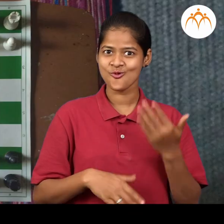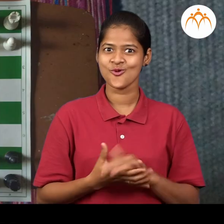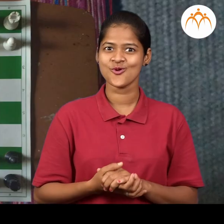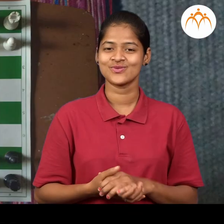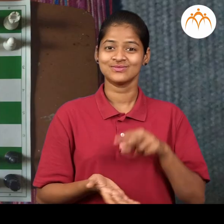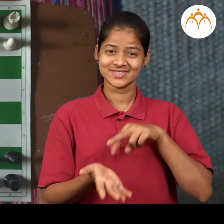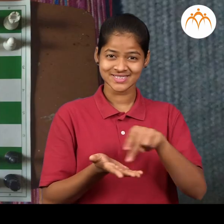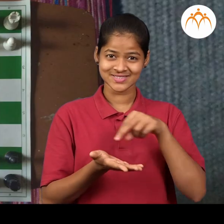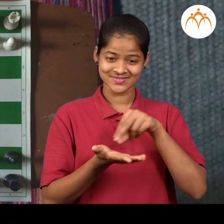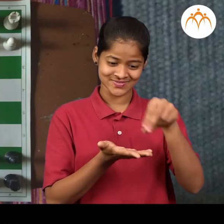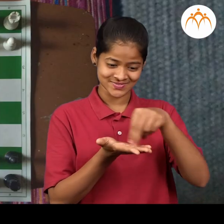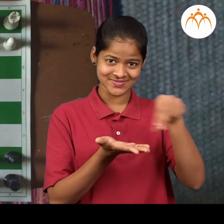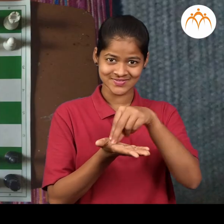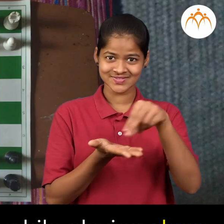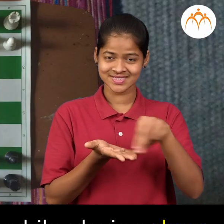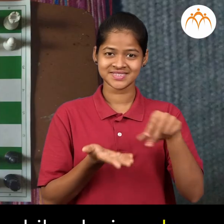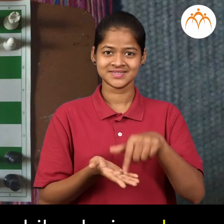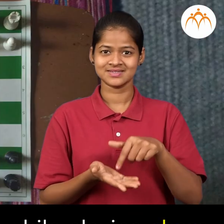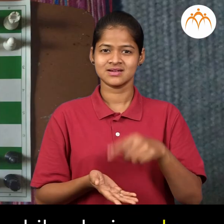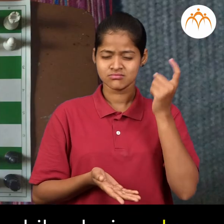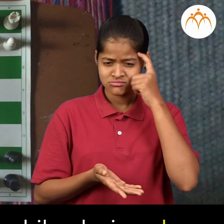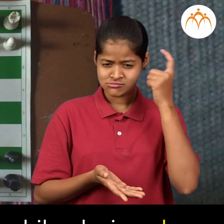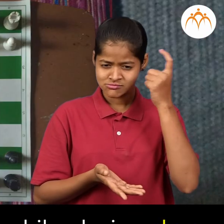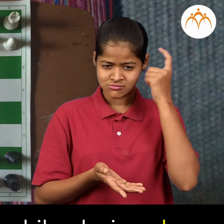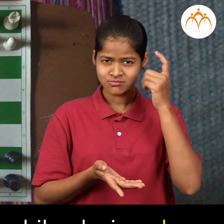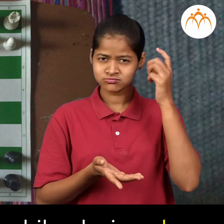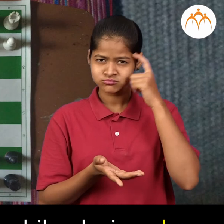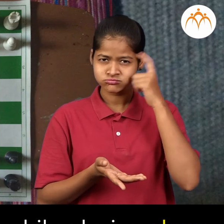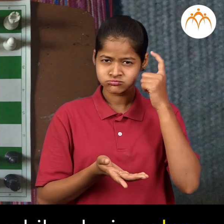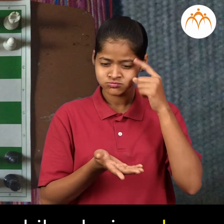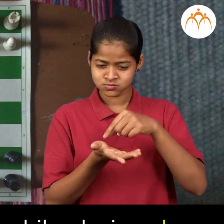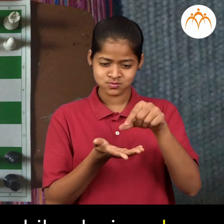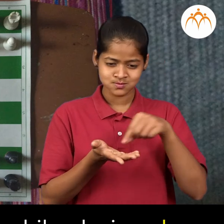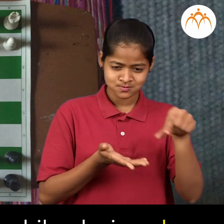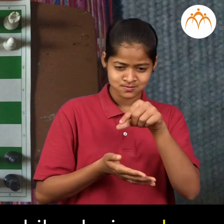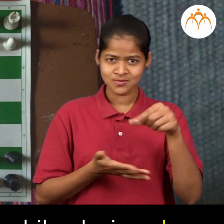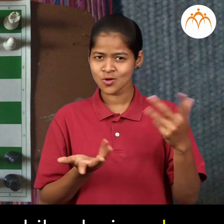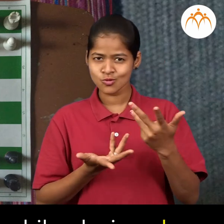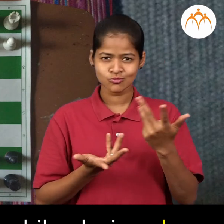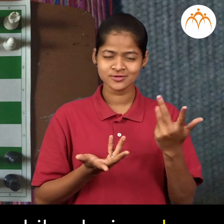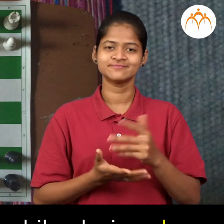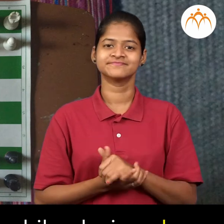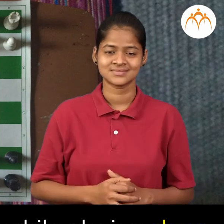Chess. You need to think a lot while playing chess.